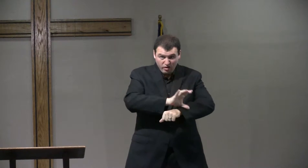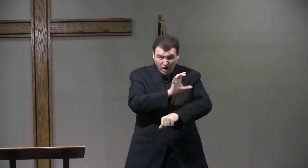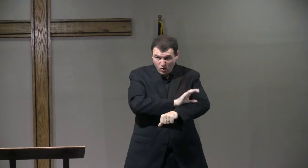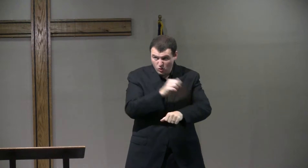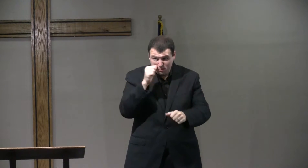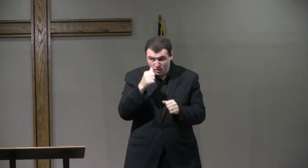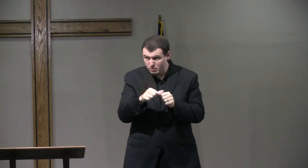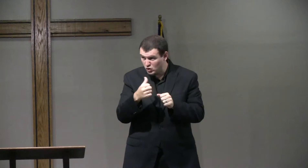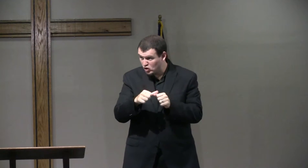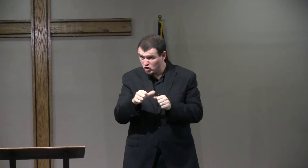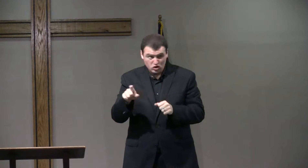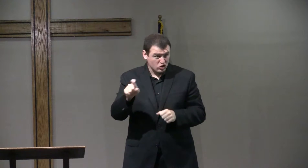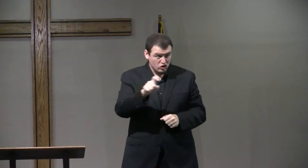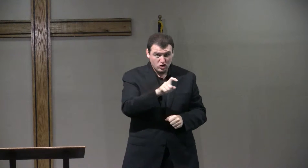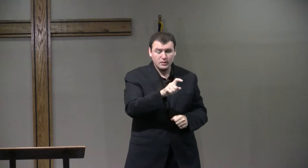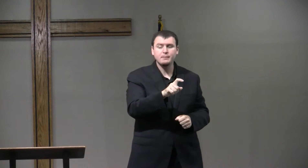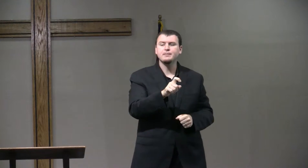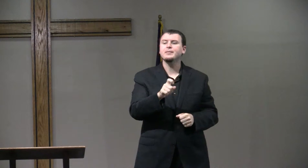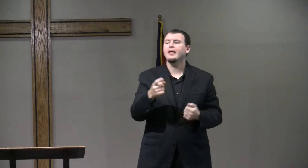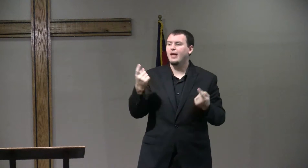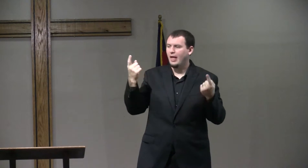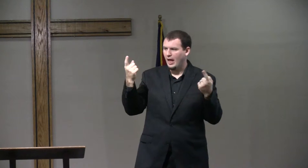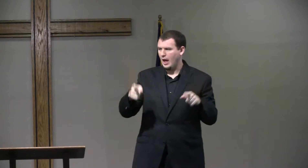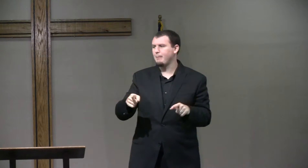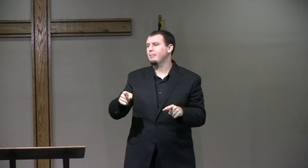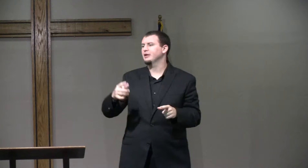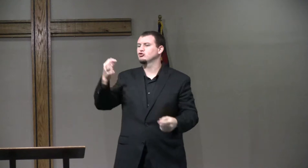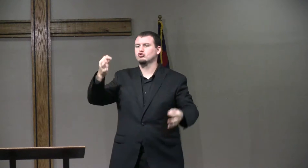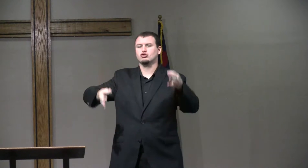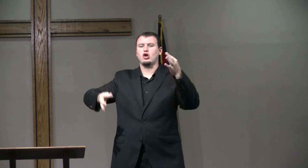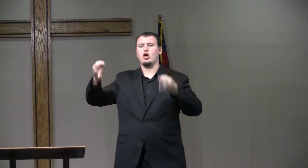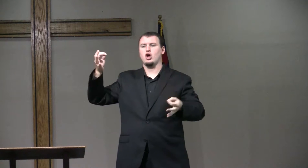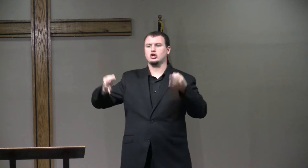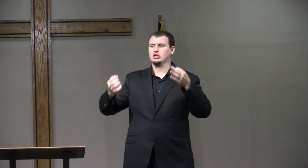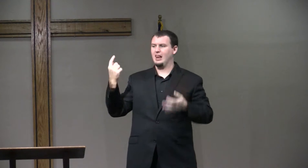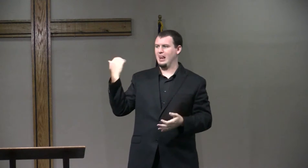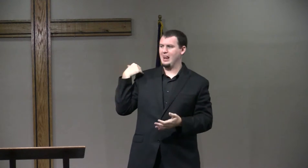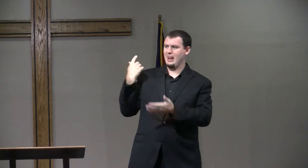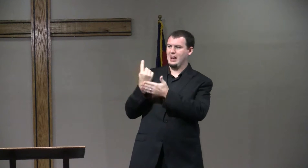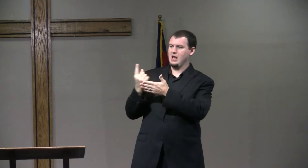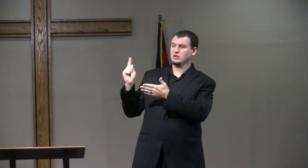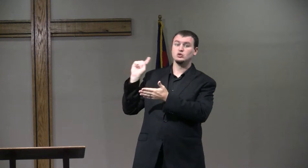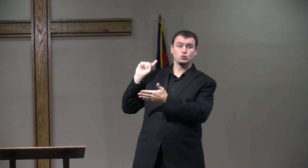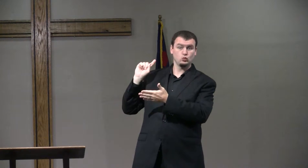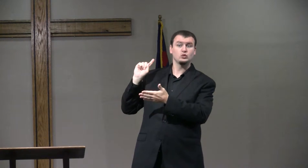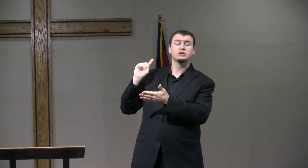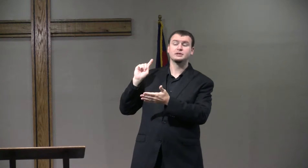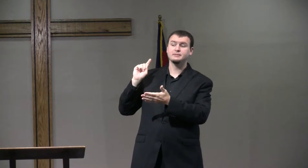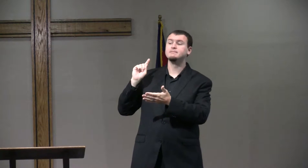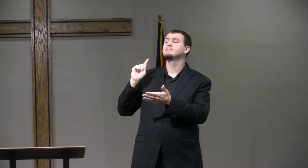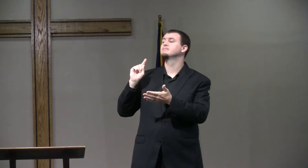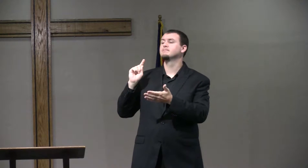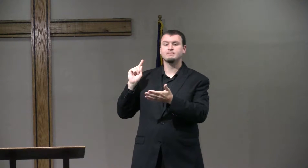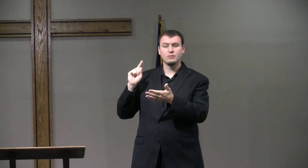theater and killed a lot of people. Do you remember that? Well, just last